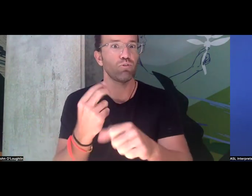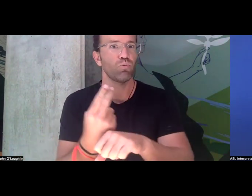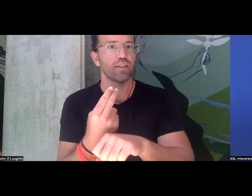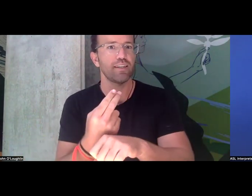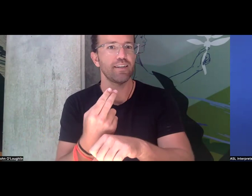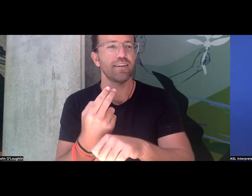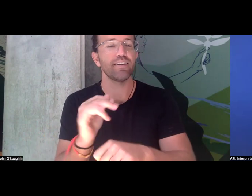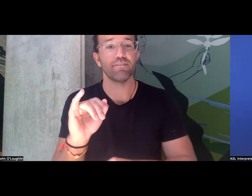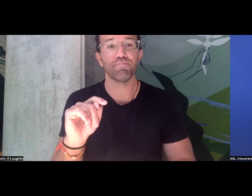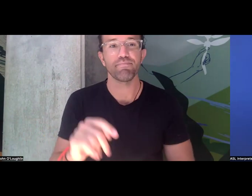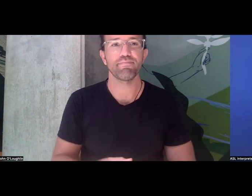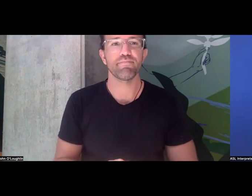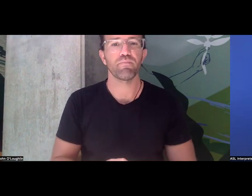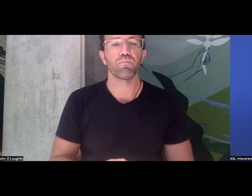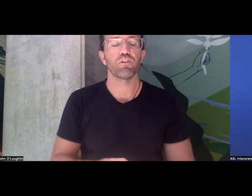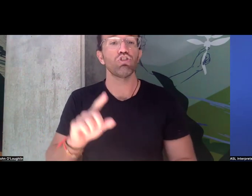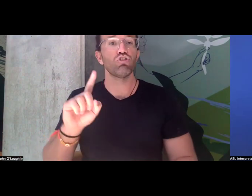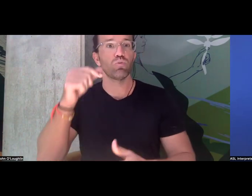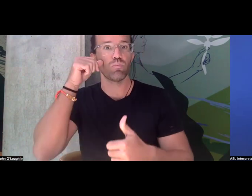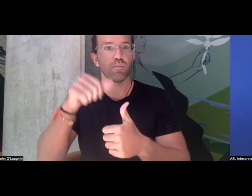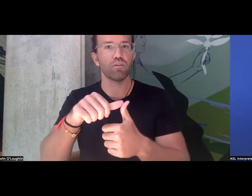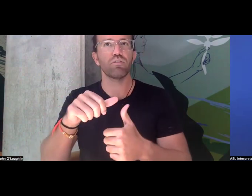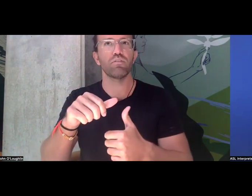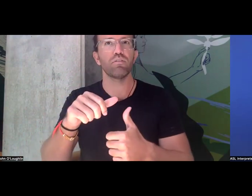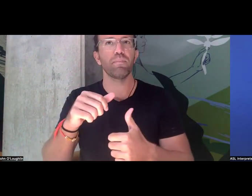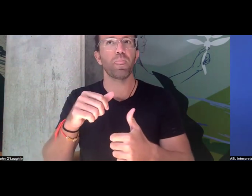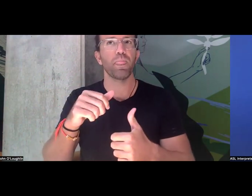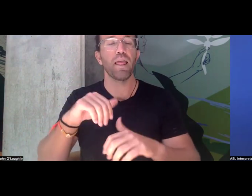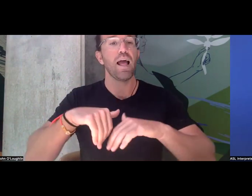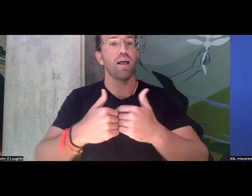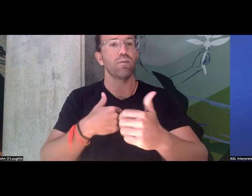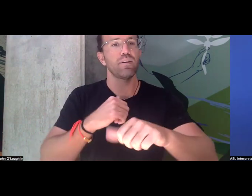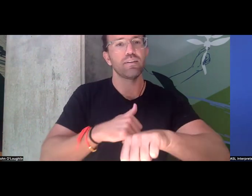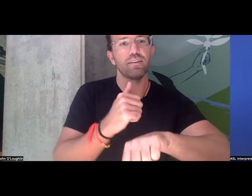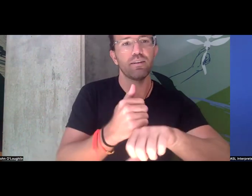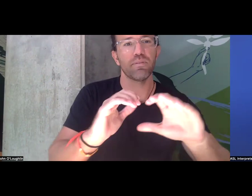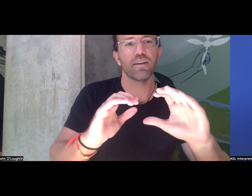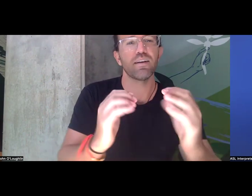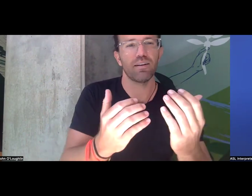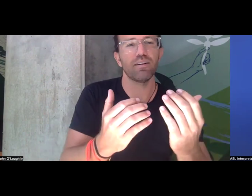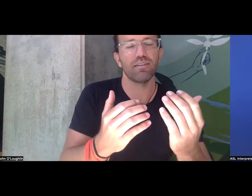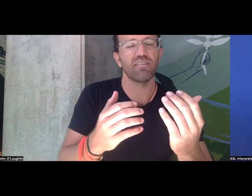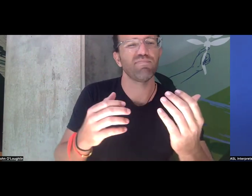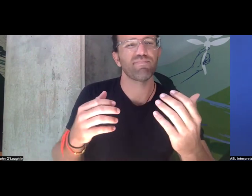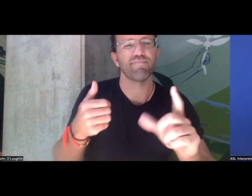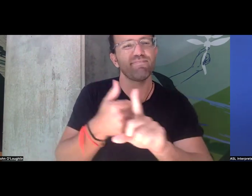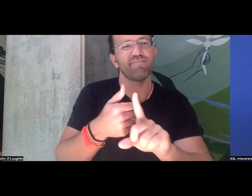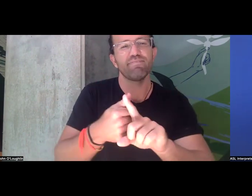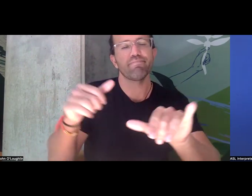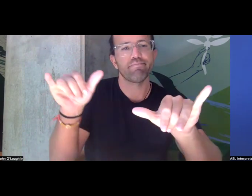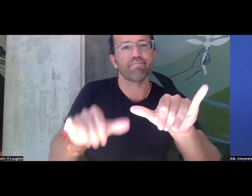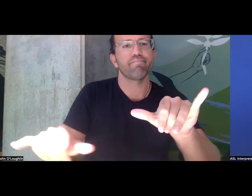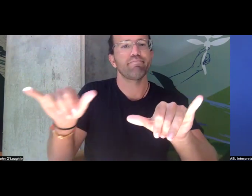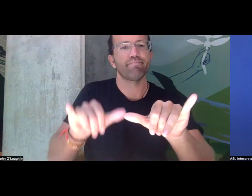just to get yourself acclimated with using it and what it may look like. Just to remember how I'm